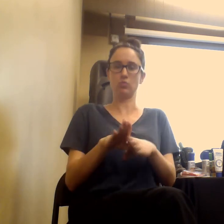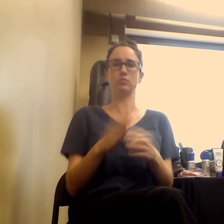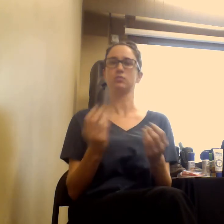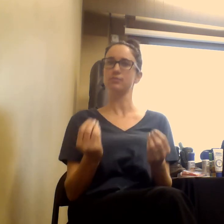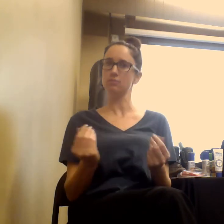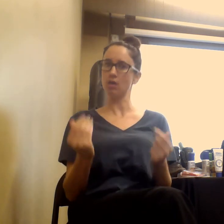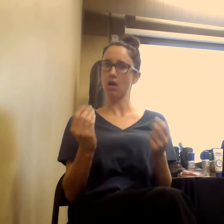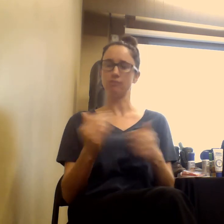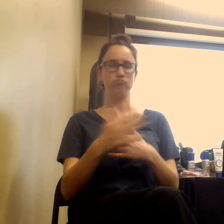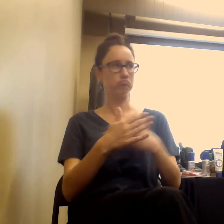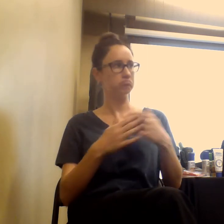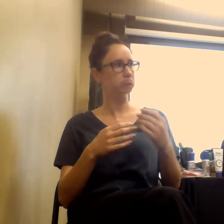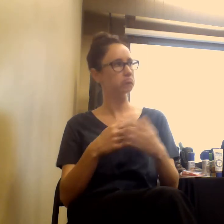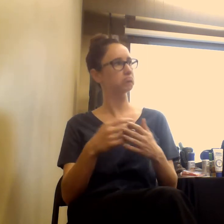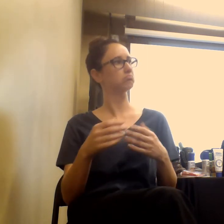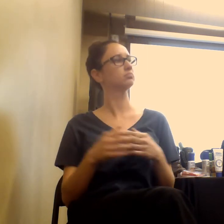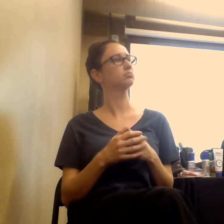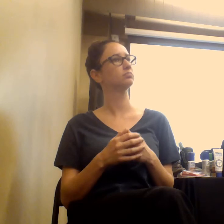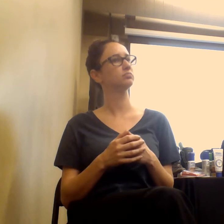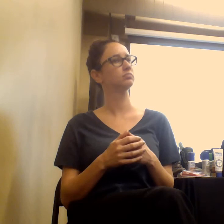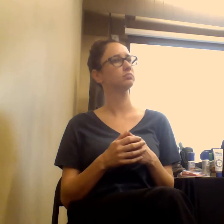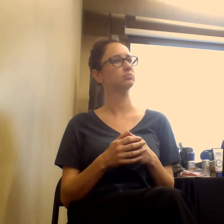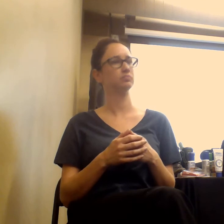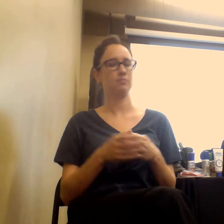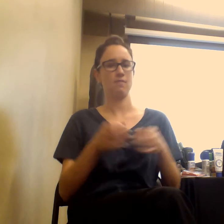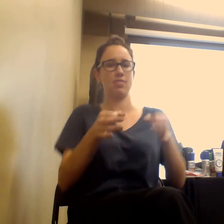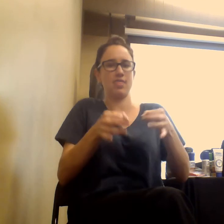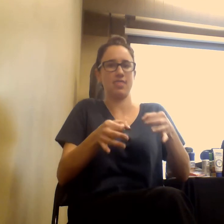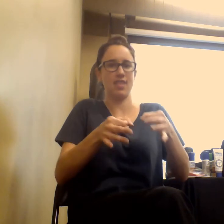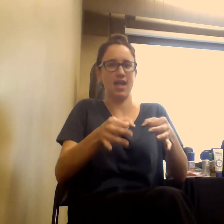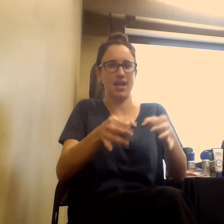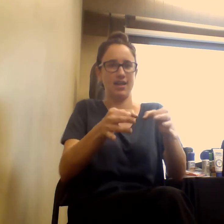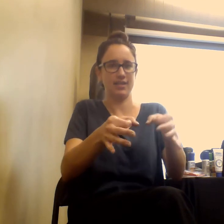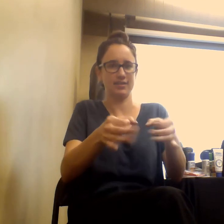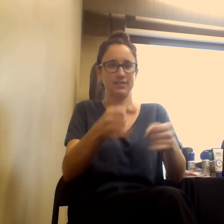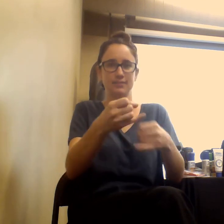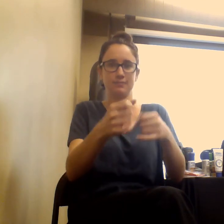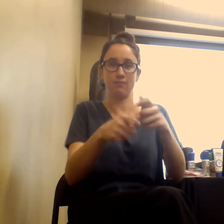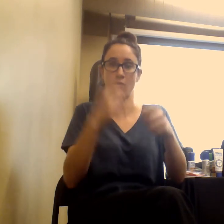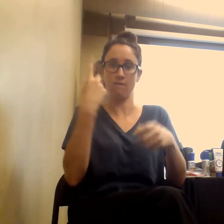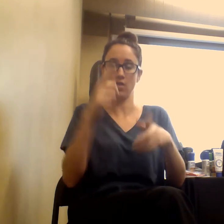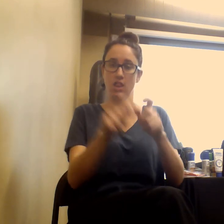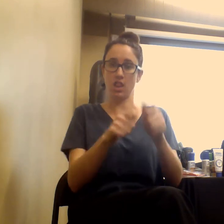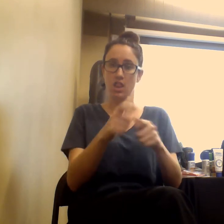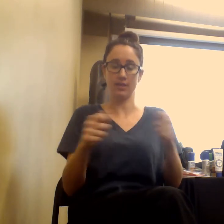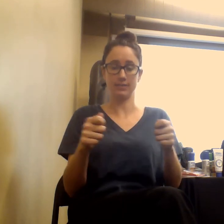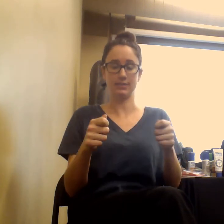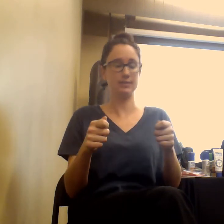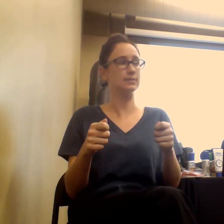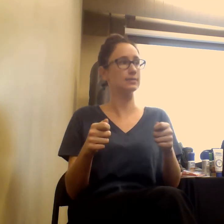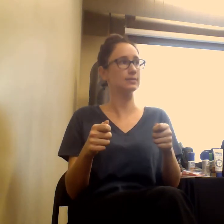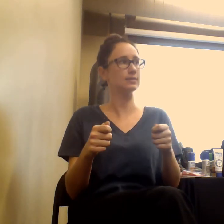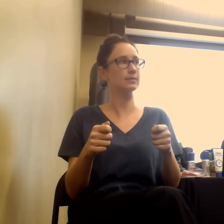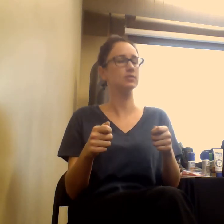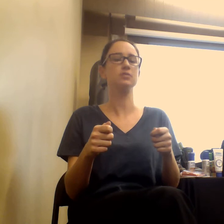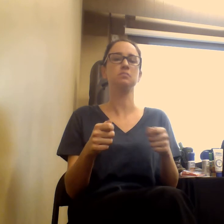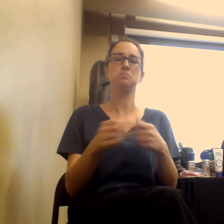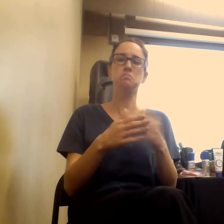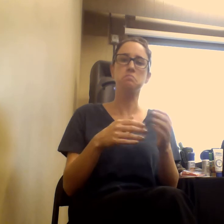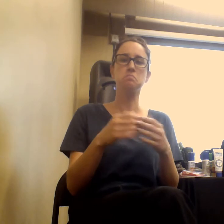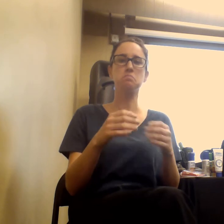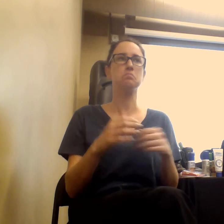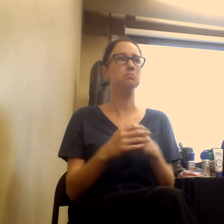stamped with a way for you to pull through. The very top, you do have what we call the non-eyed, or they're just loose, so you wrap